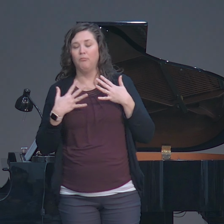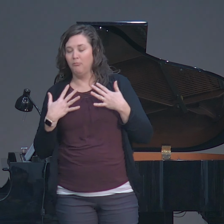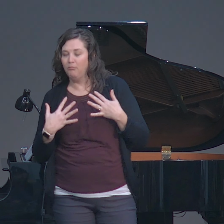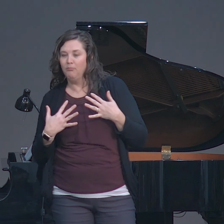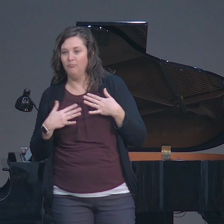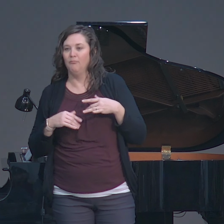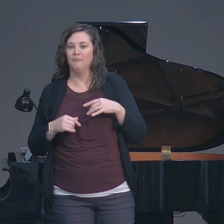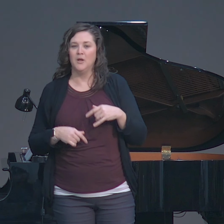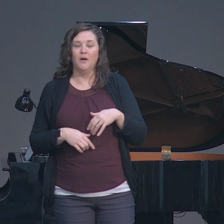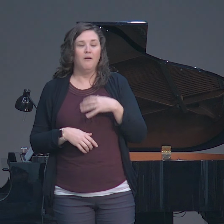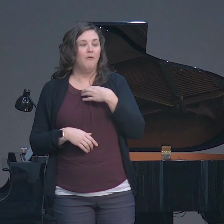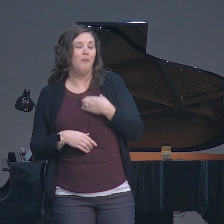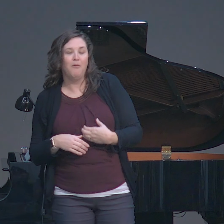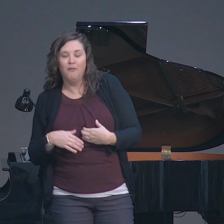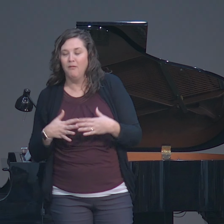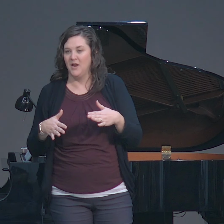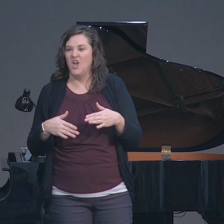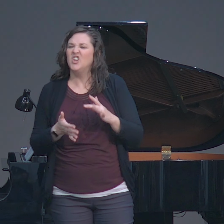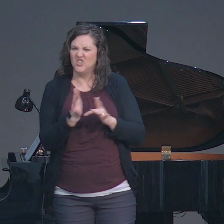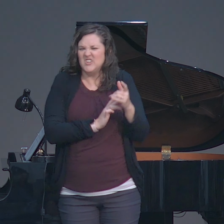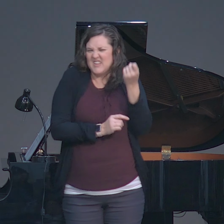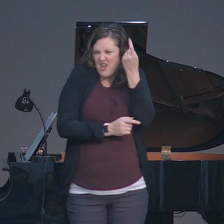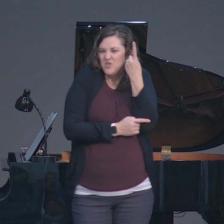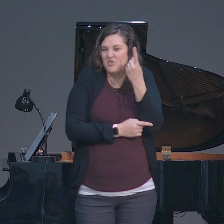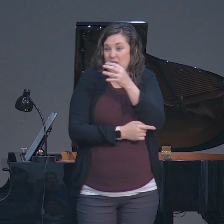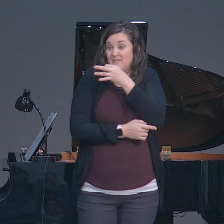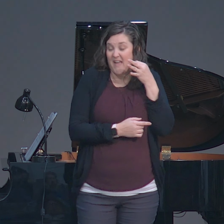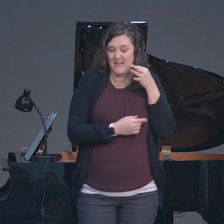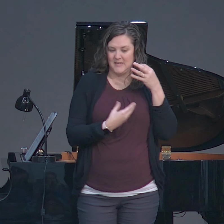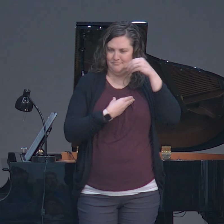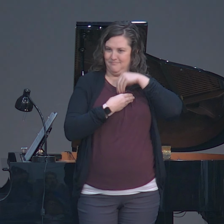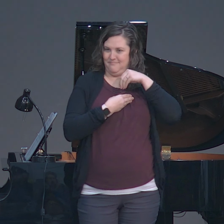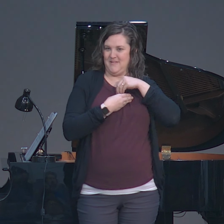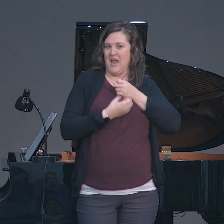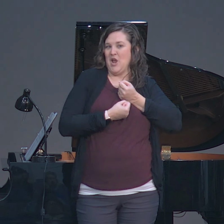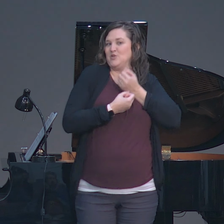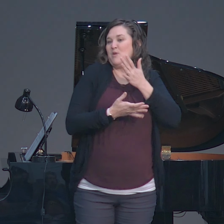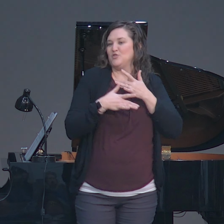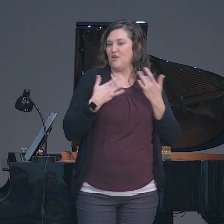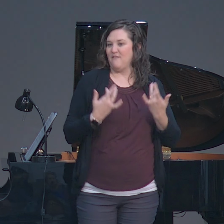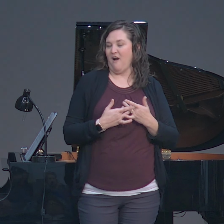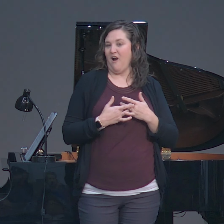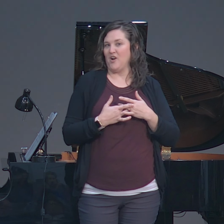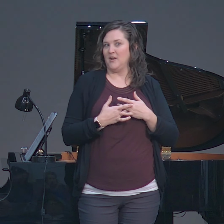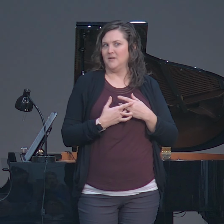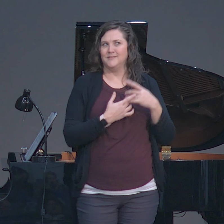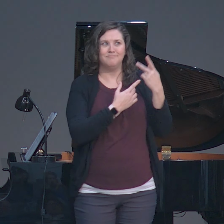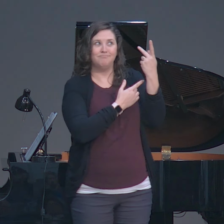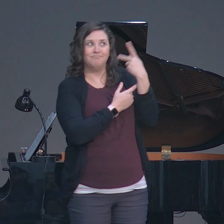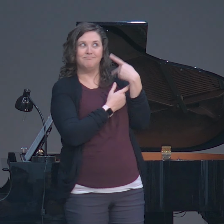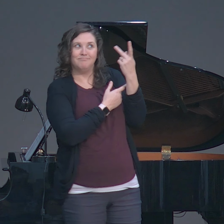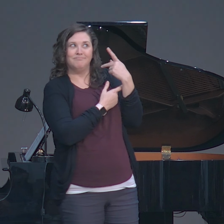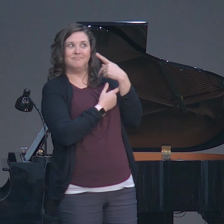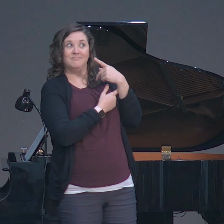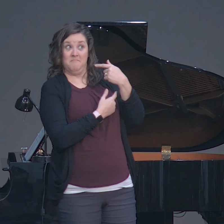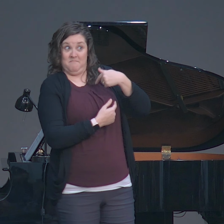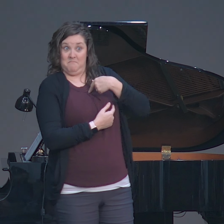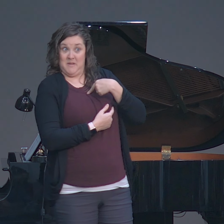Because Jesus understood that fasting was an expression of the heart between a person fasting and God